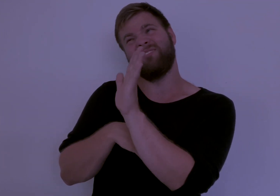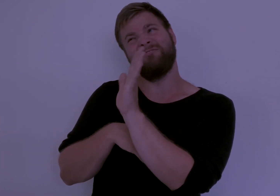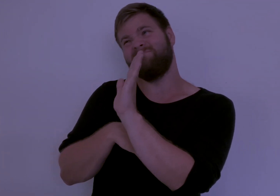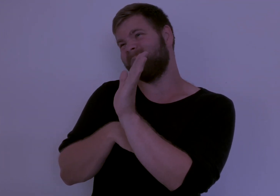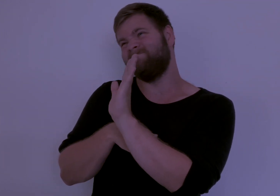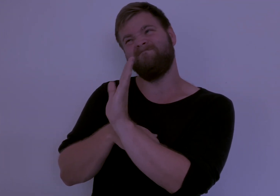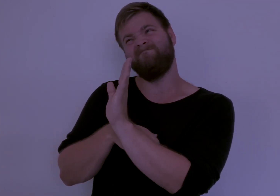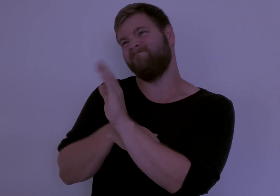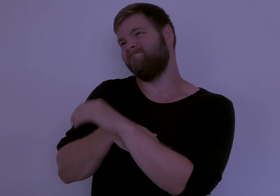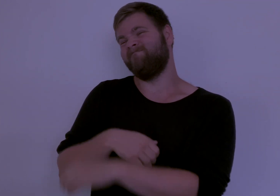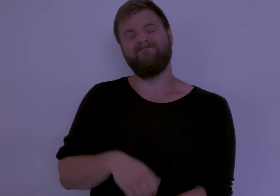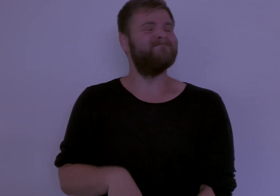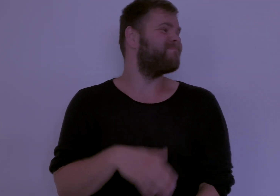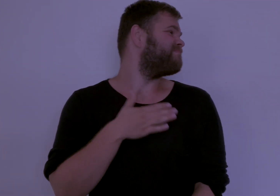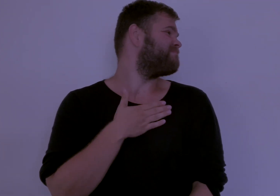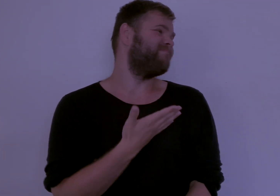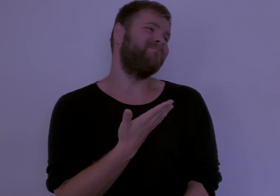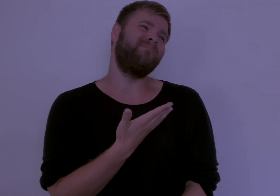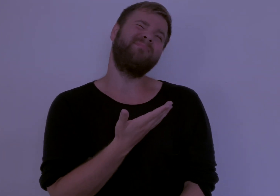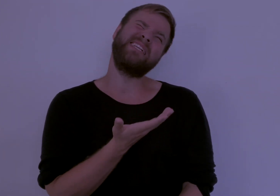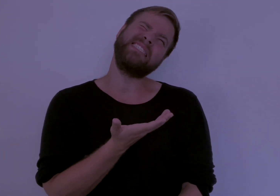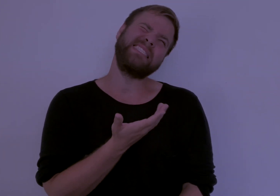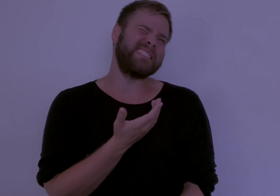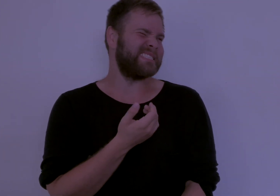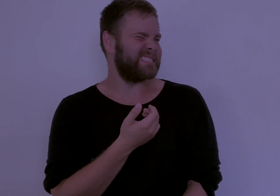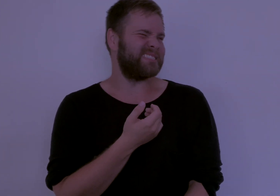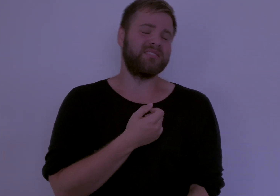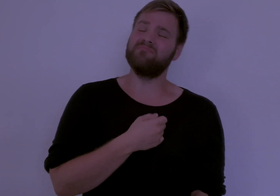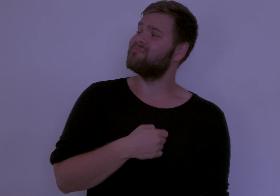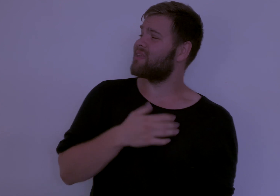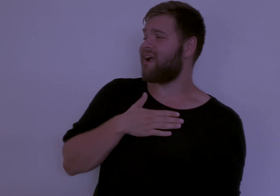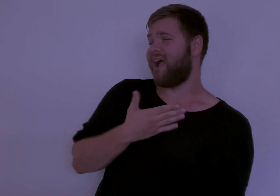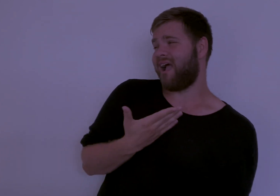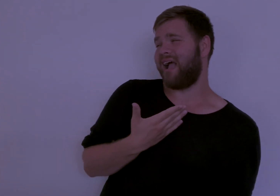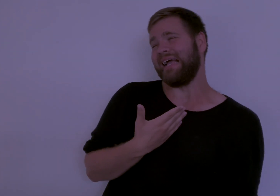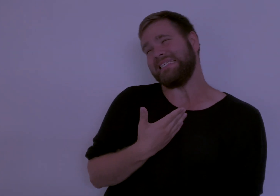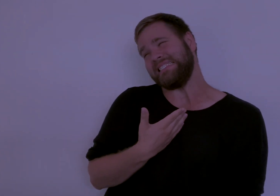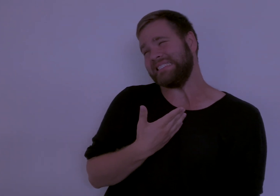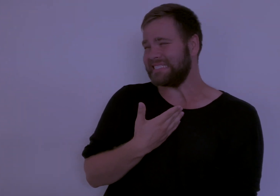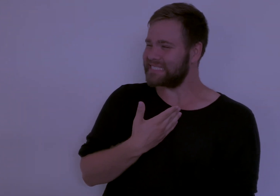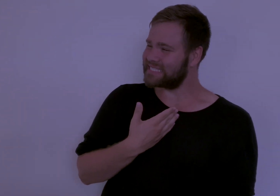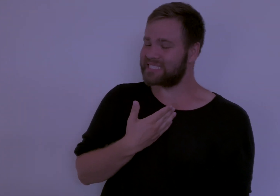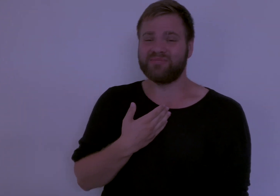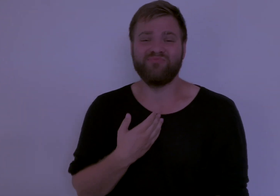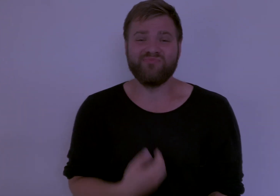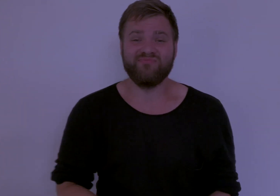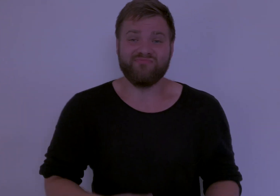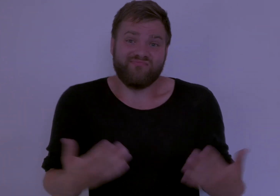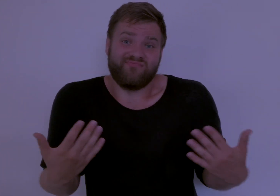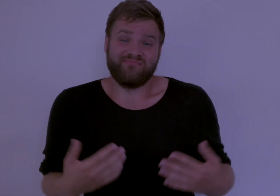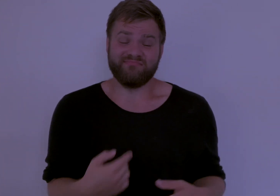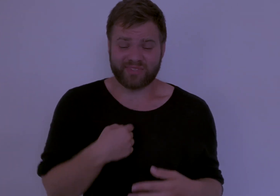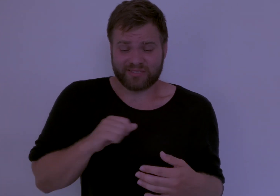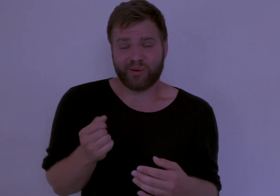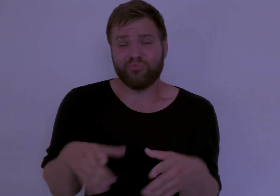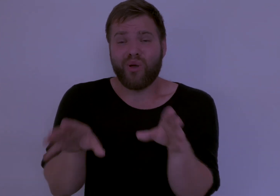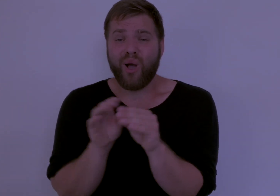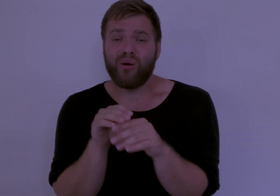you next, thank you next, thank you next. I'm so fucking. One day I walk down